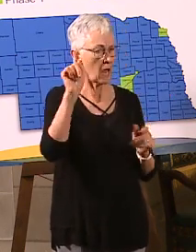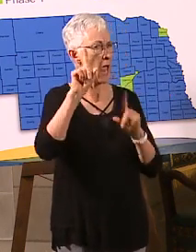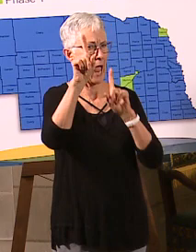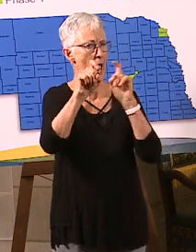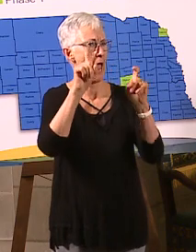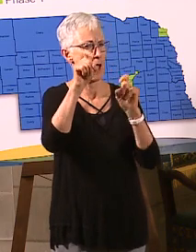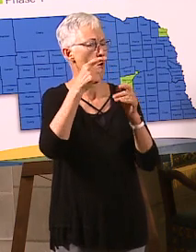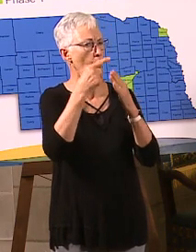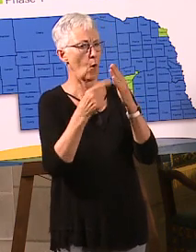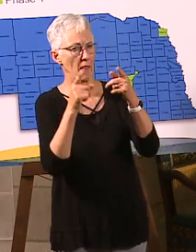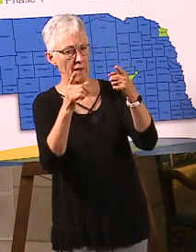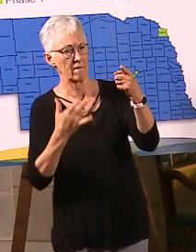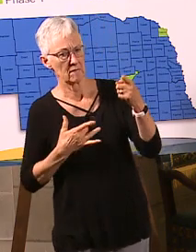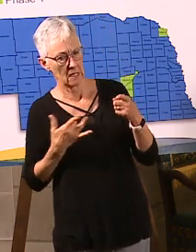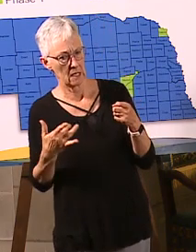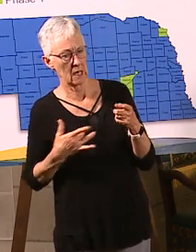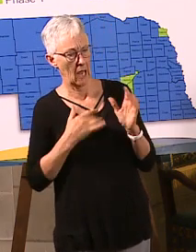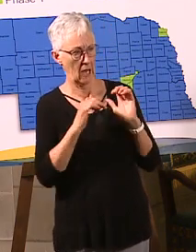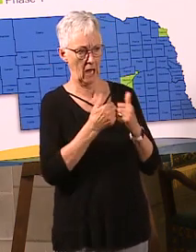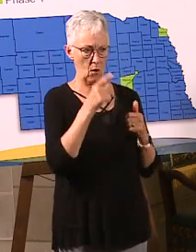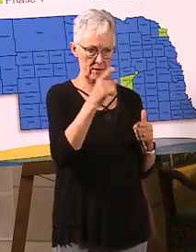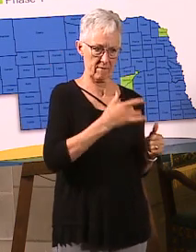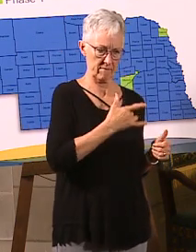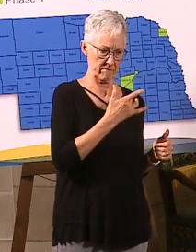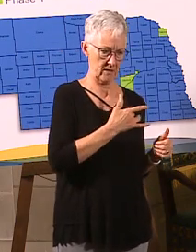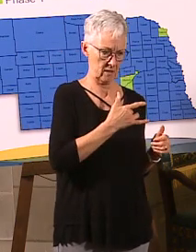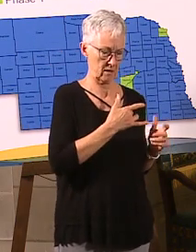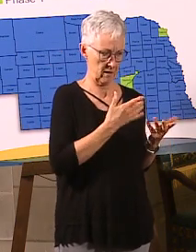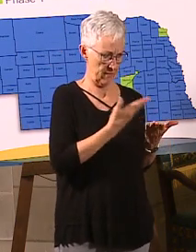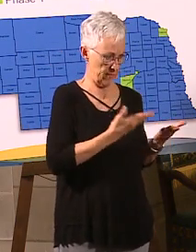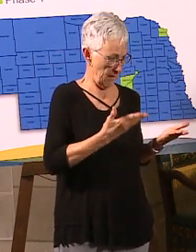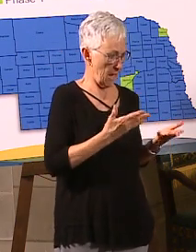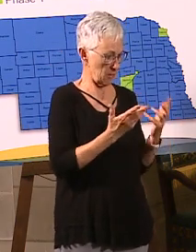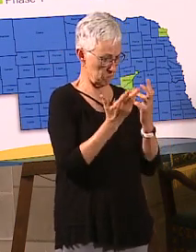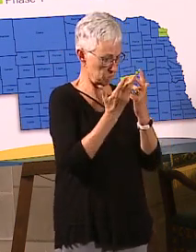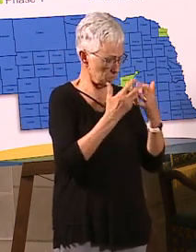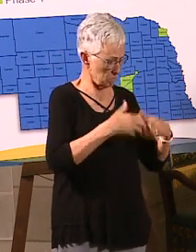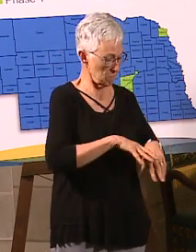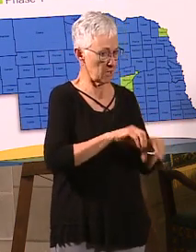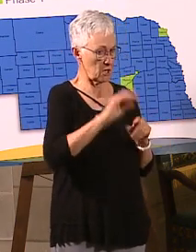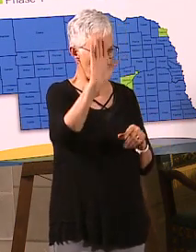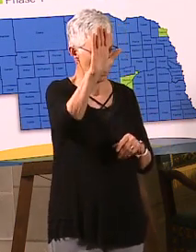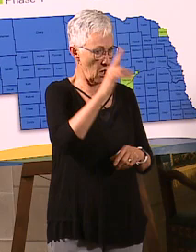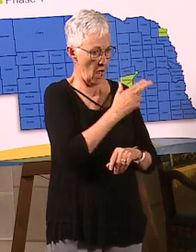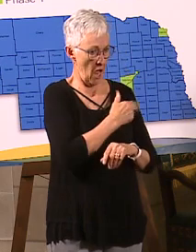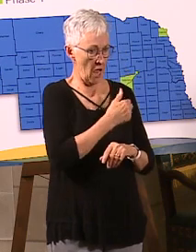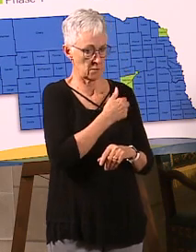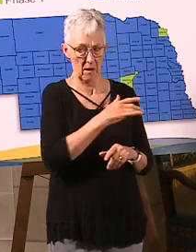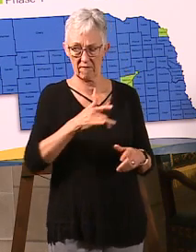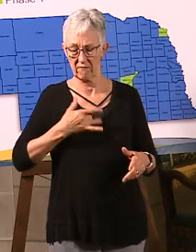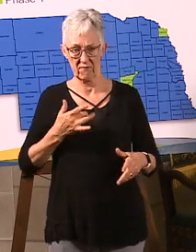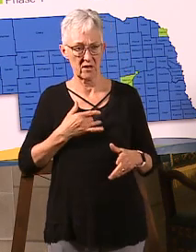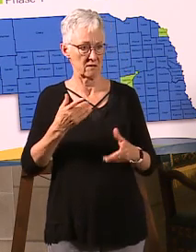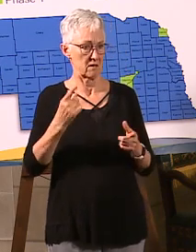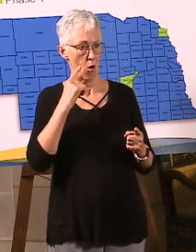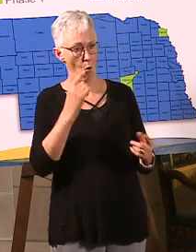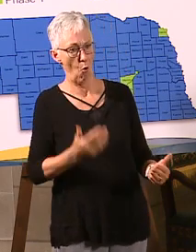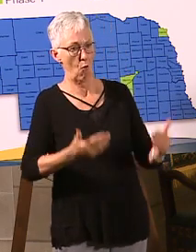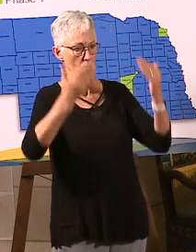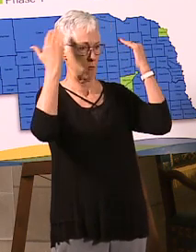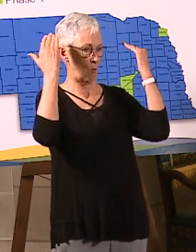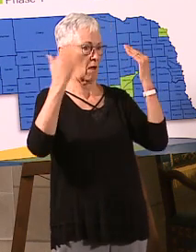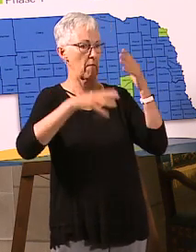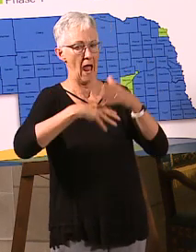them what they're feeling. How are they feeling about things? Are they feeling that things are getting out of control in Douglas County? And not one of them is saying they